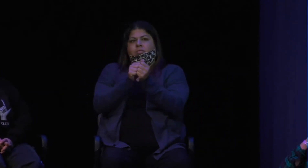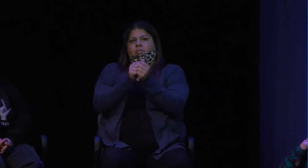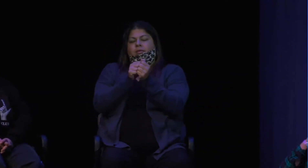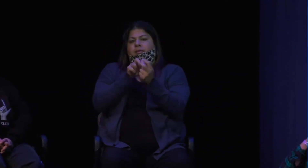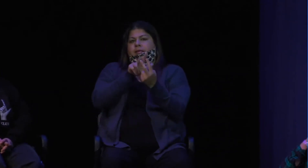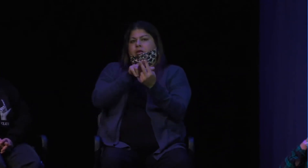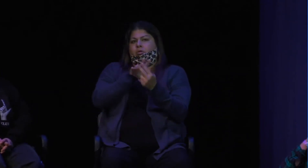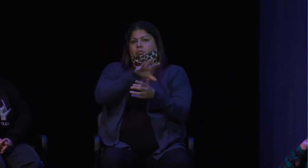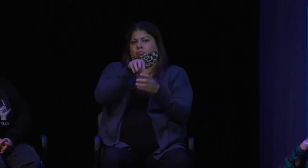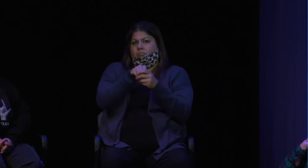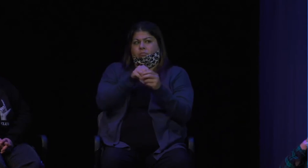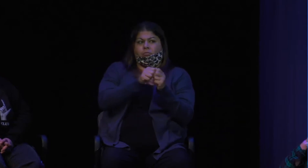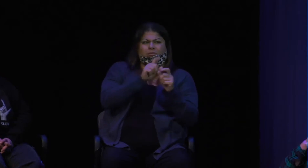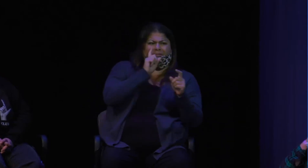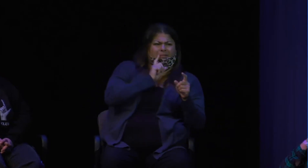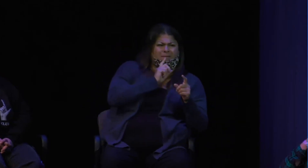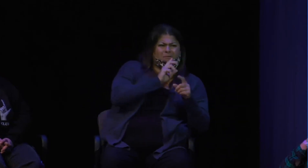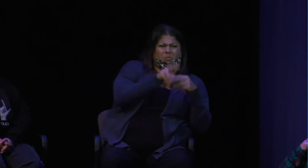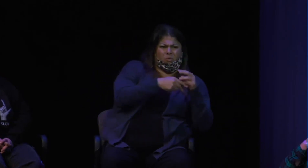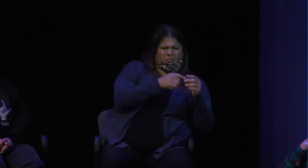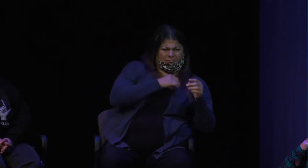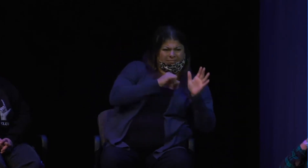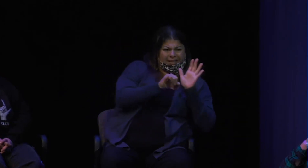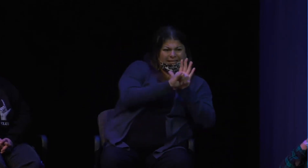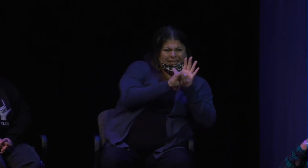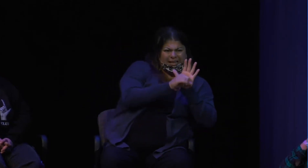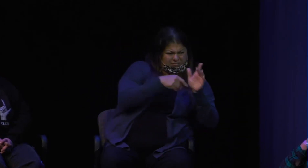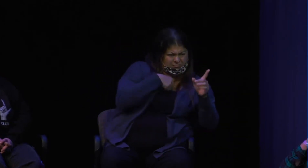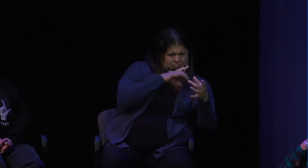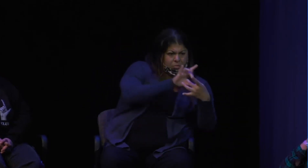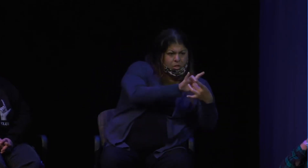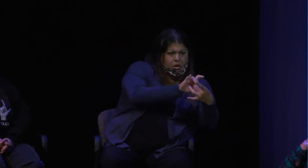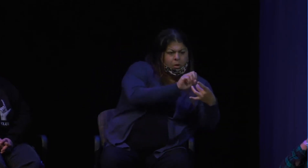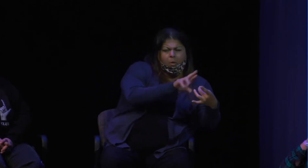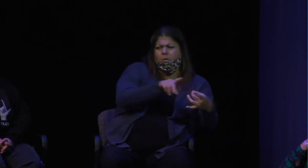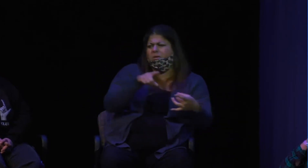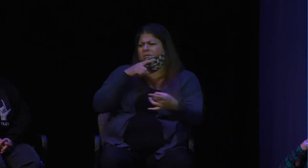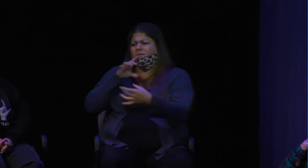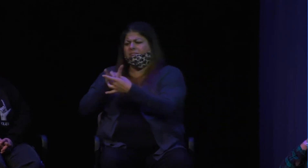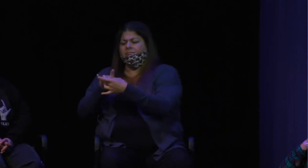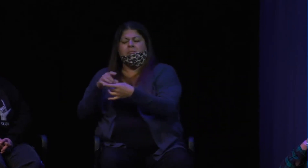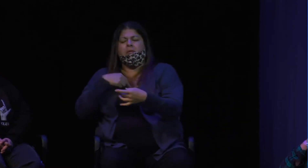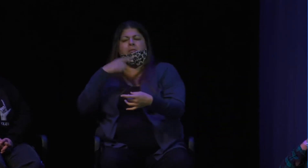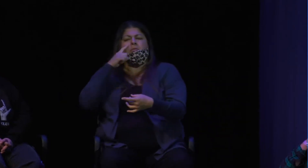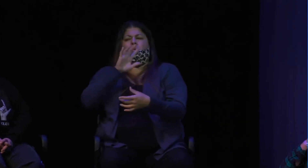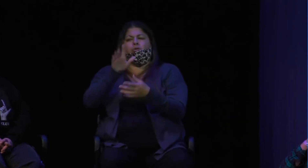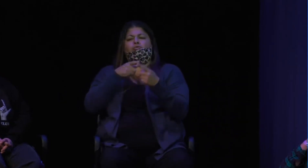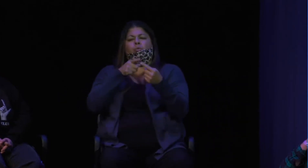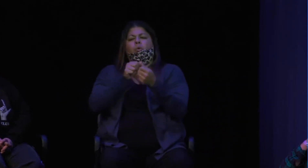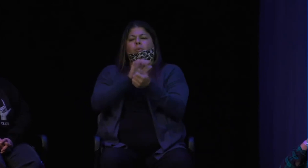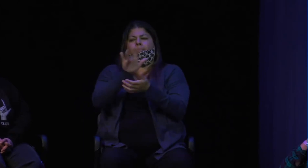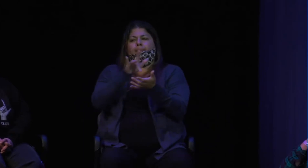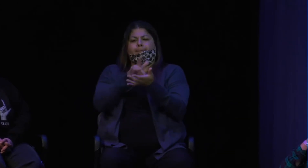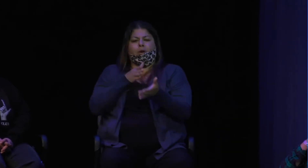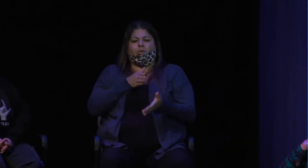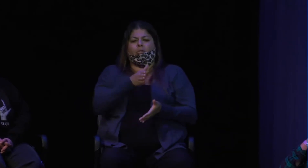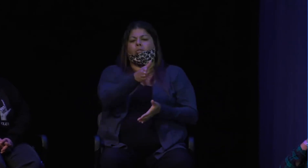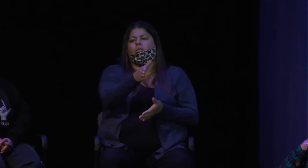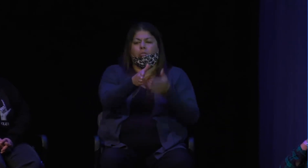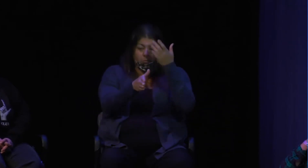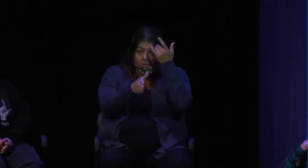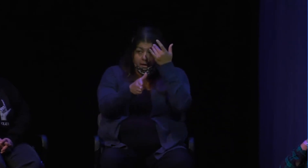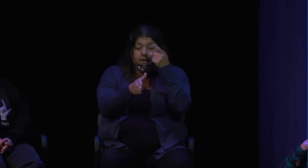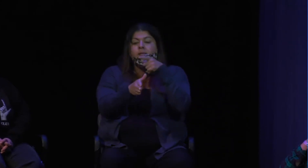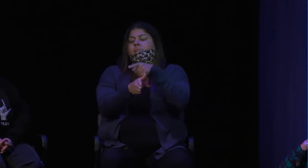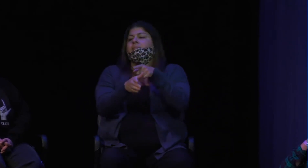cochlear implants. And he had struggled with his deaf identity or with his hearing identity